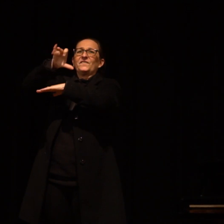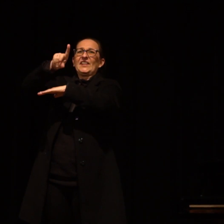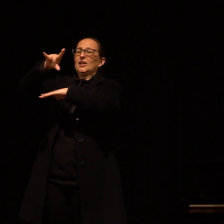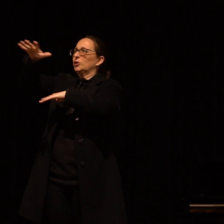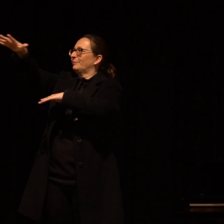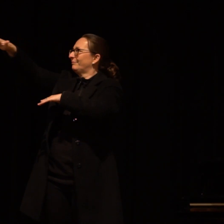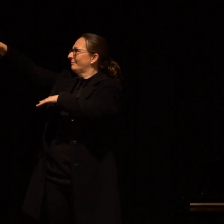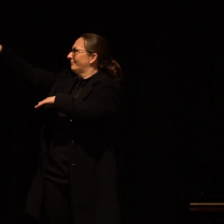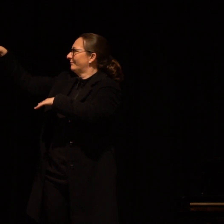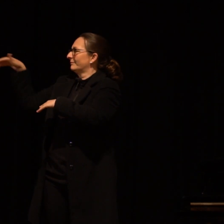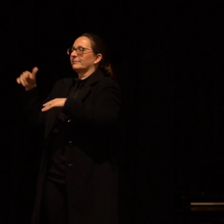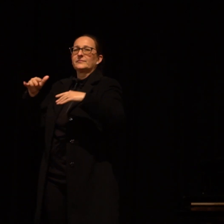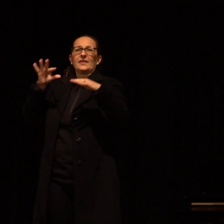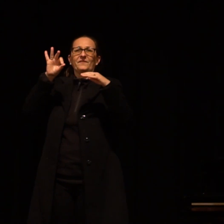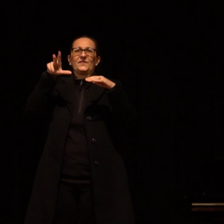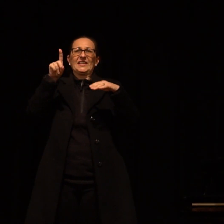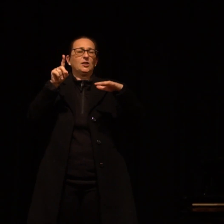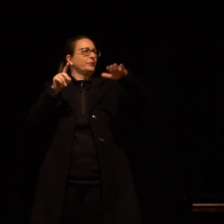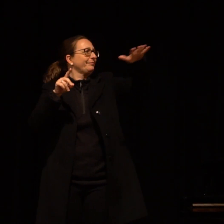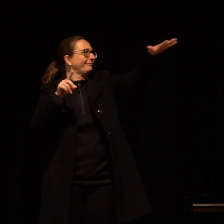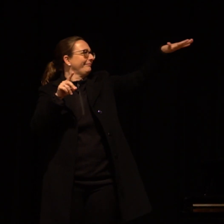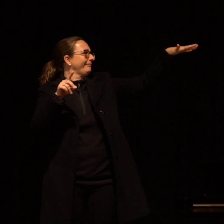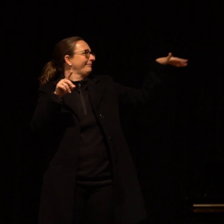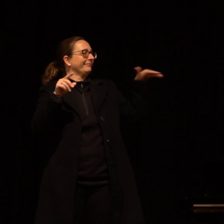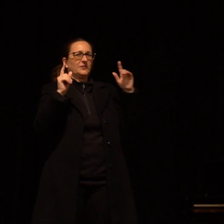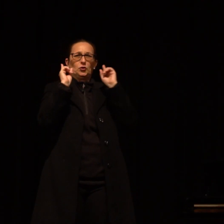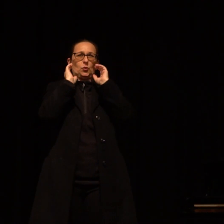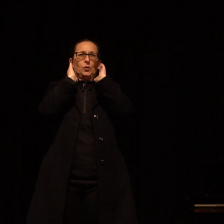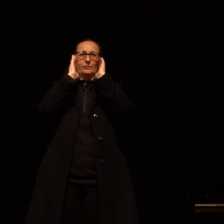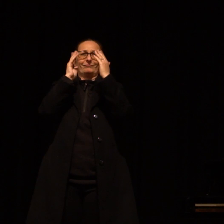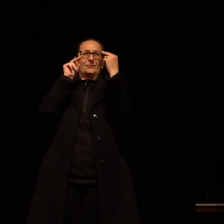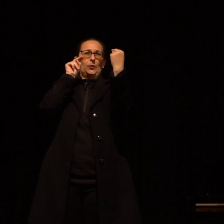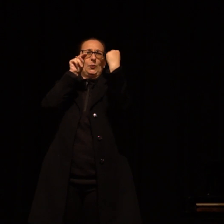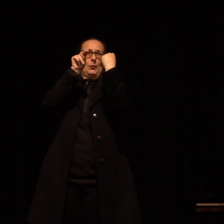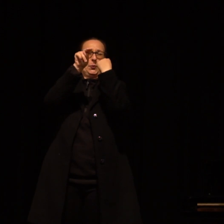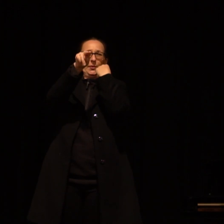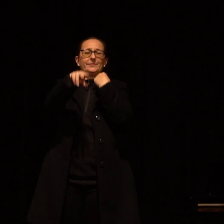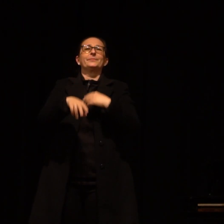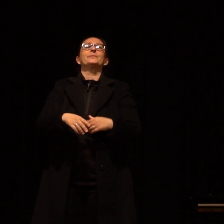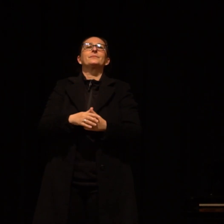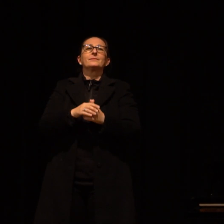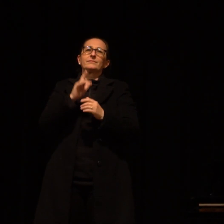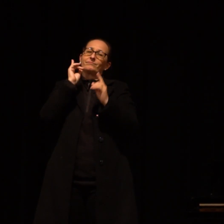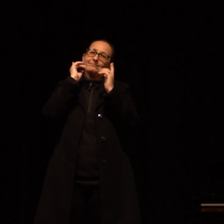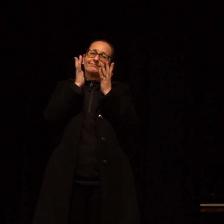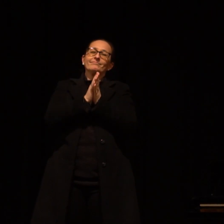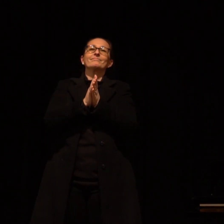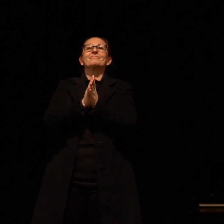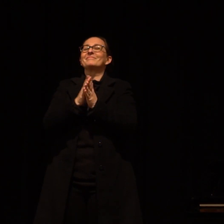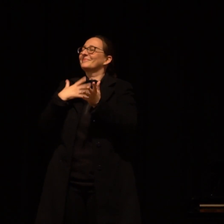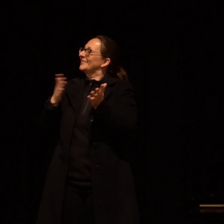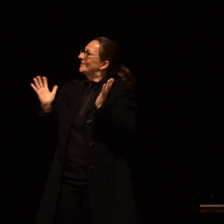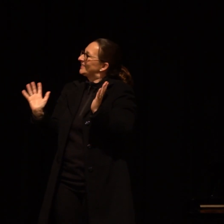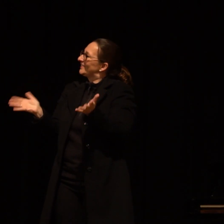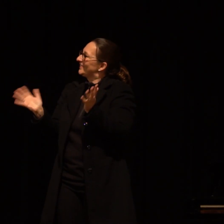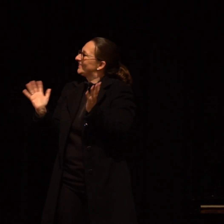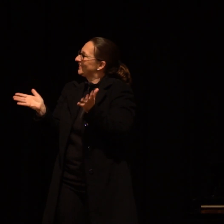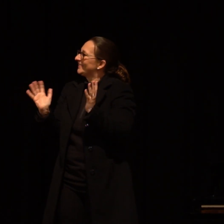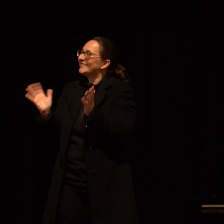And we are, again, in the country, so it's rural. There's nothing. So we are